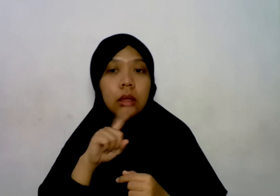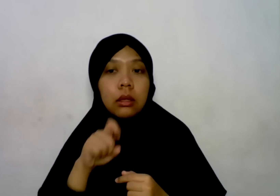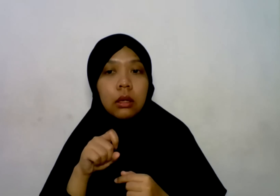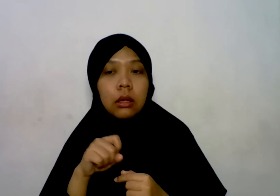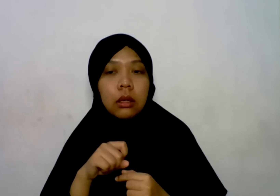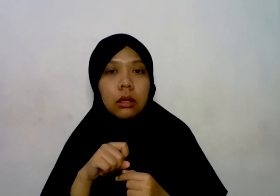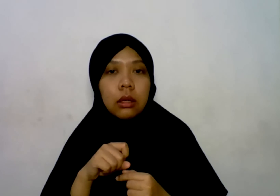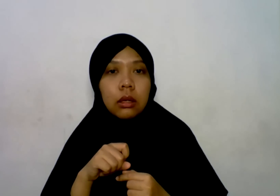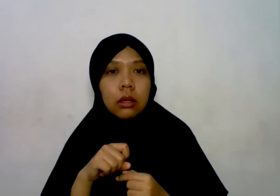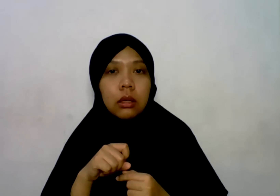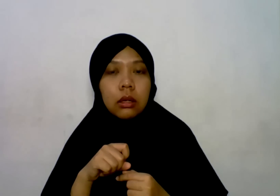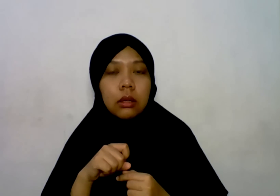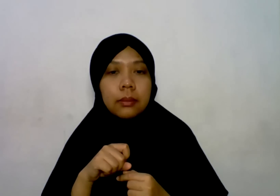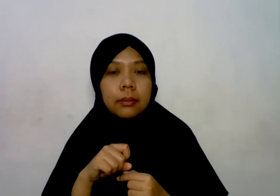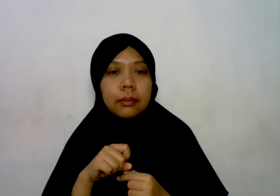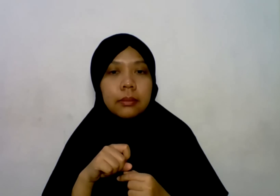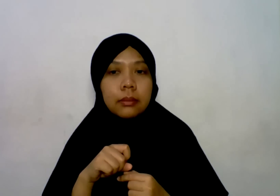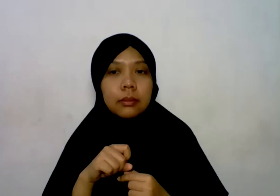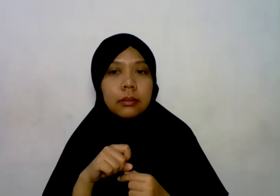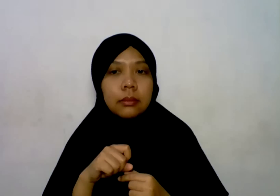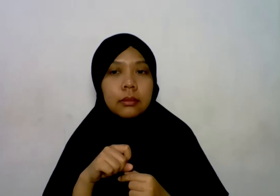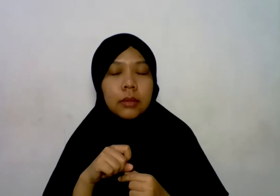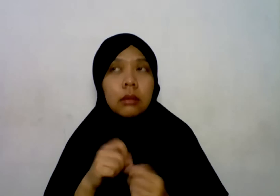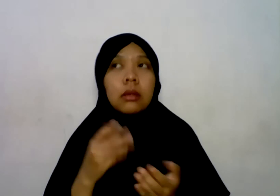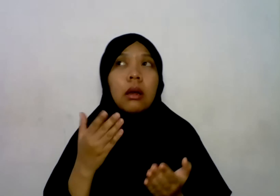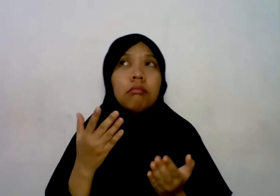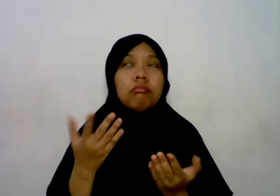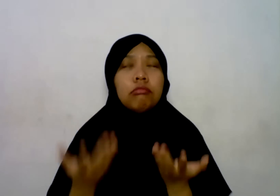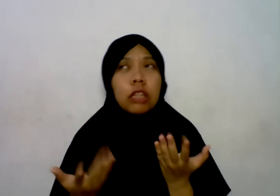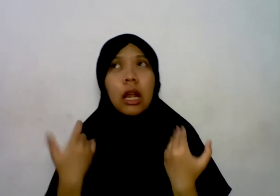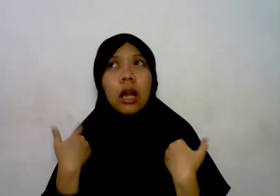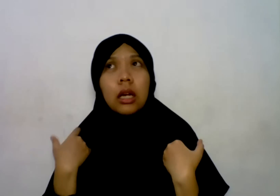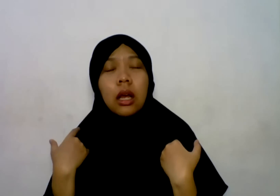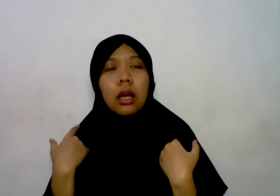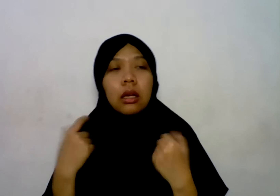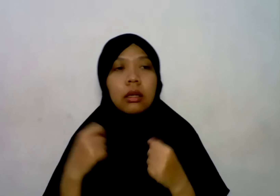What is there is a scholarship for me, a schizophrenia?